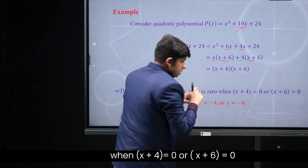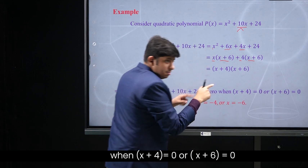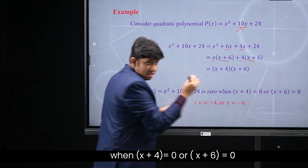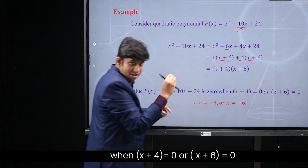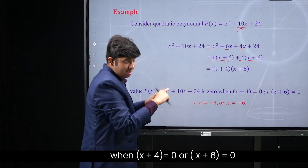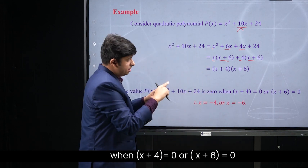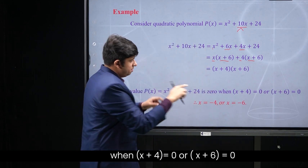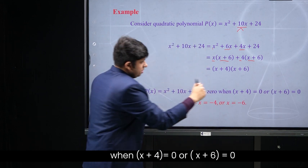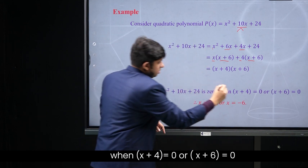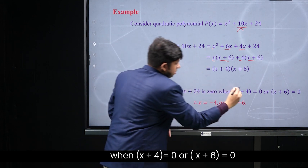equal to 0.